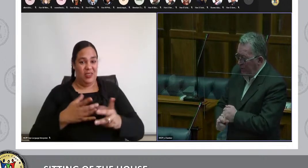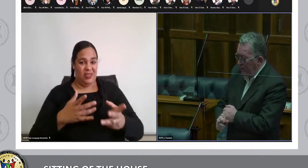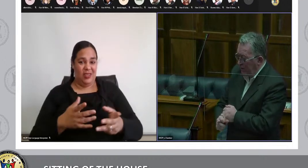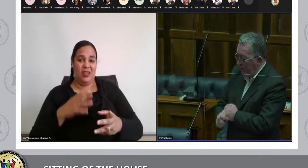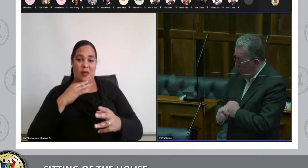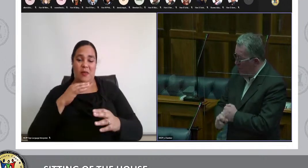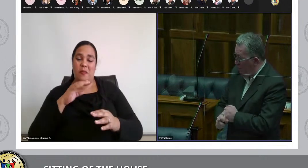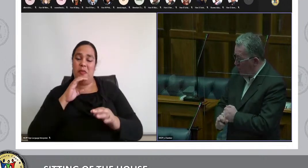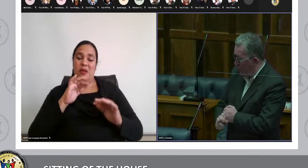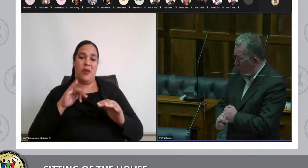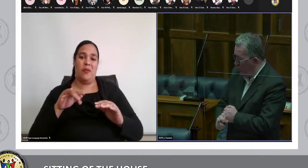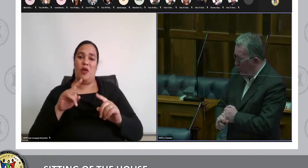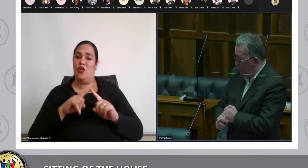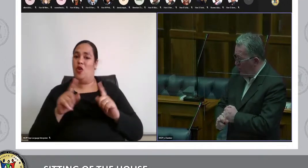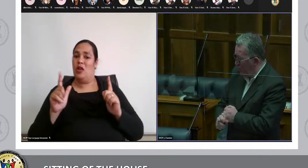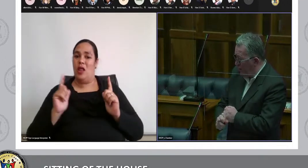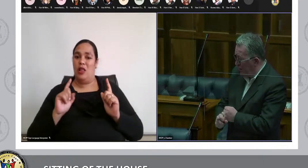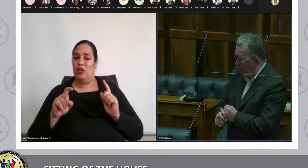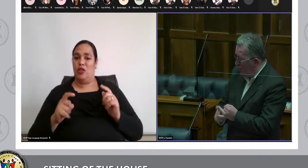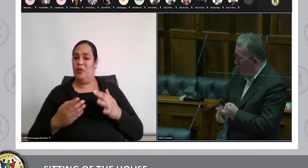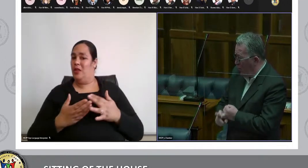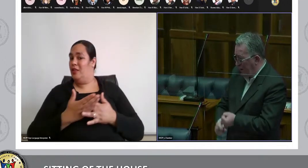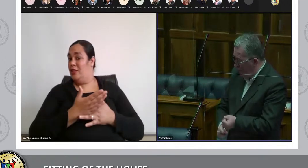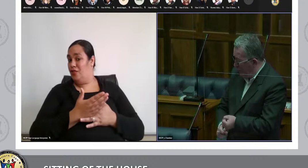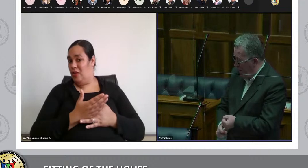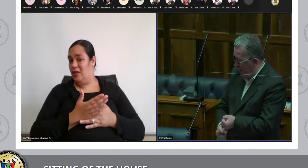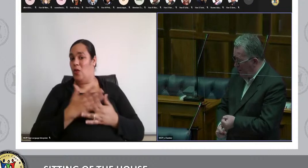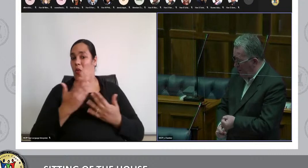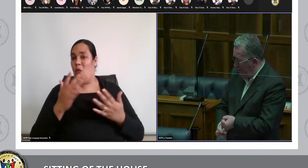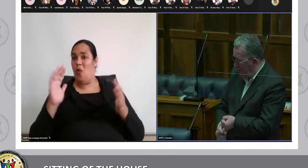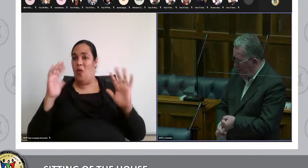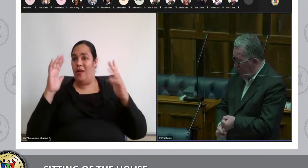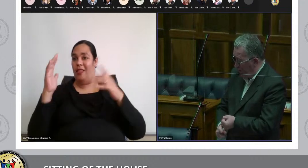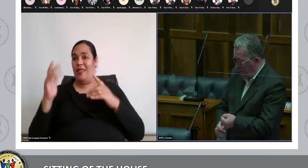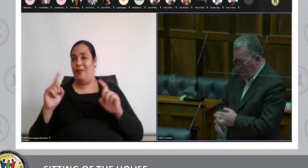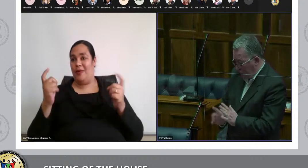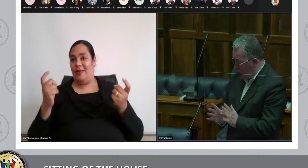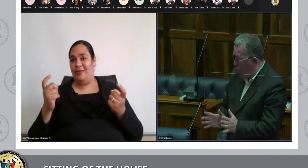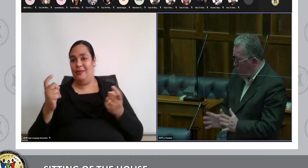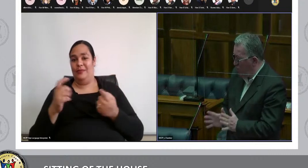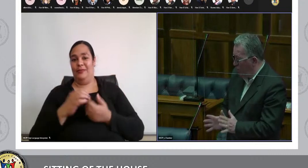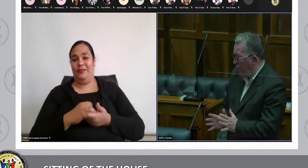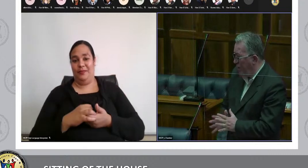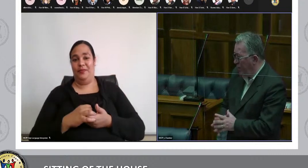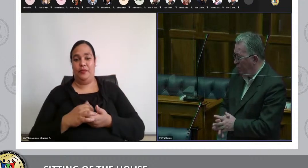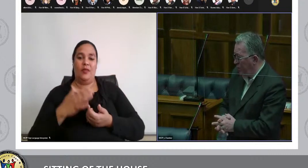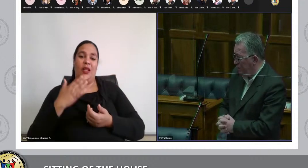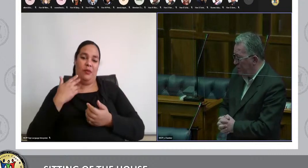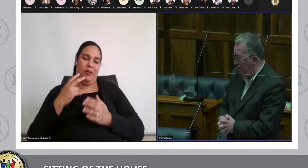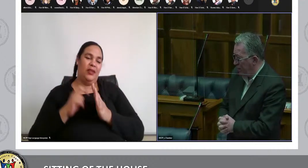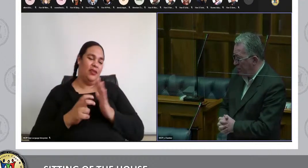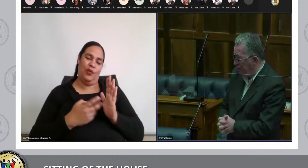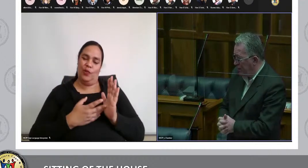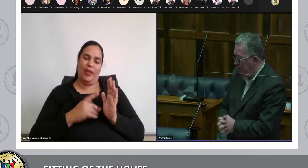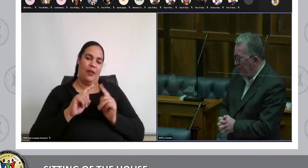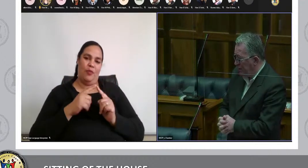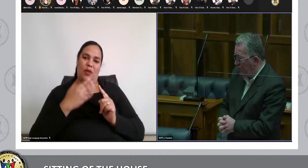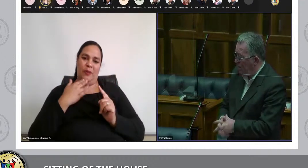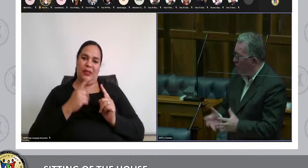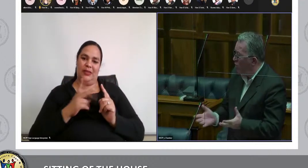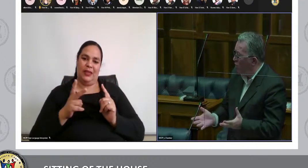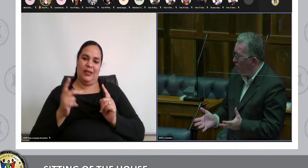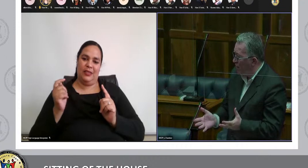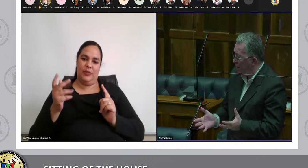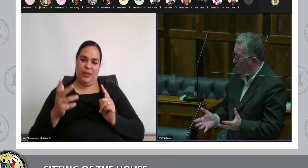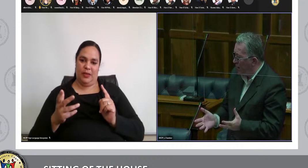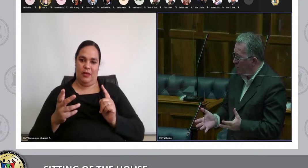that members are not supposed to interject or clap their hands. Could you just rule on that point, please, Speaker?